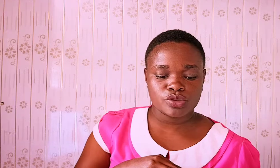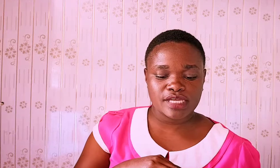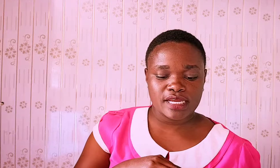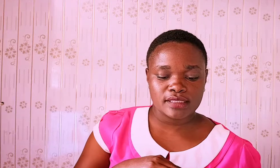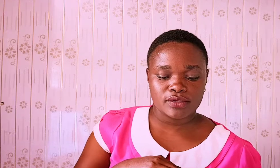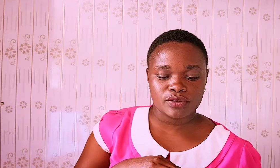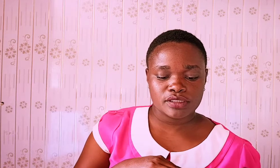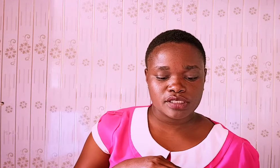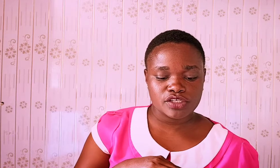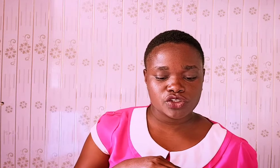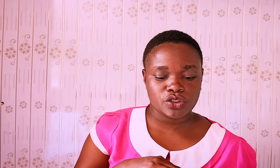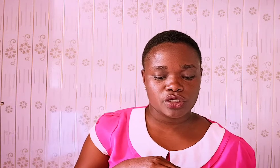tell the orientation,